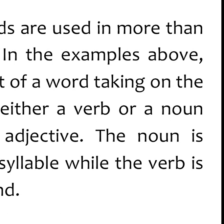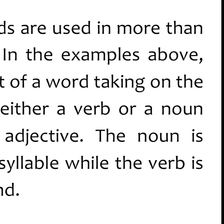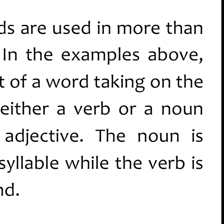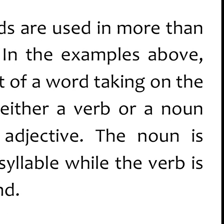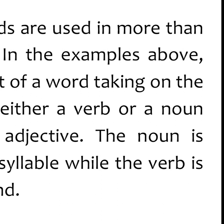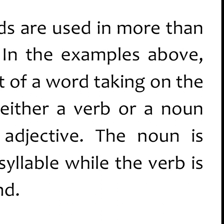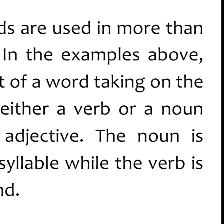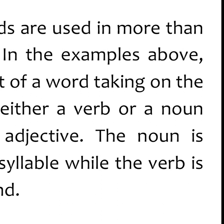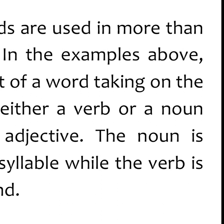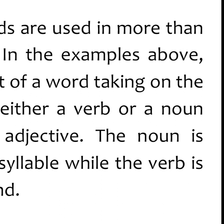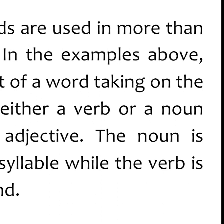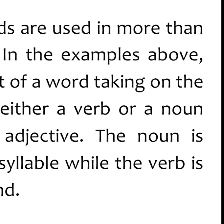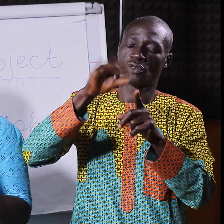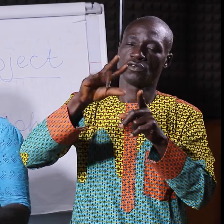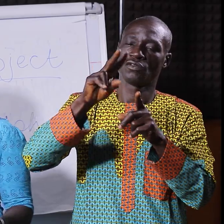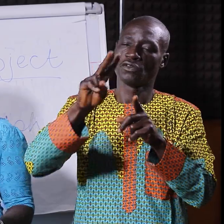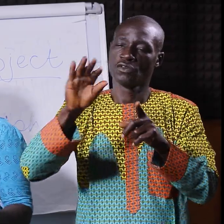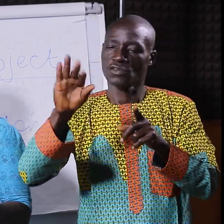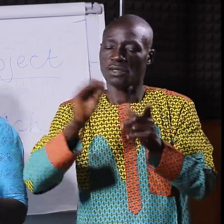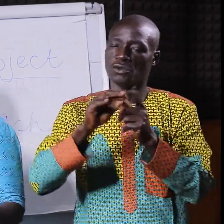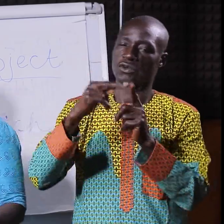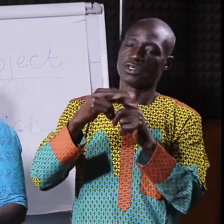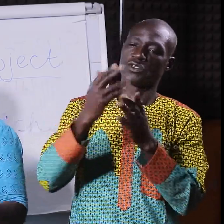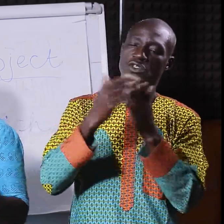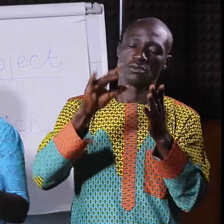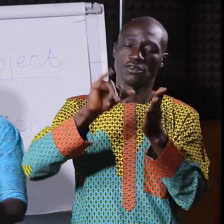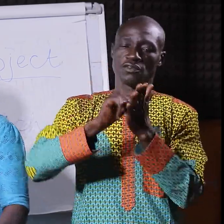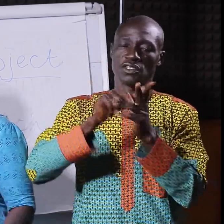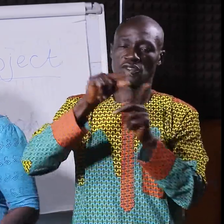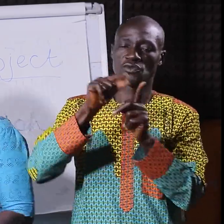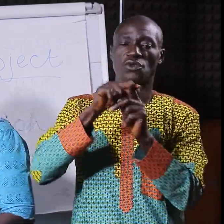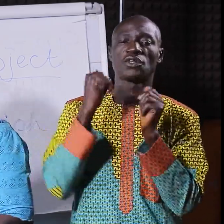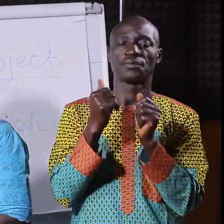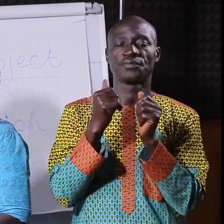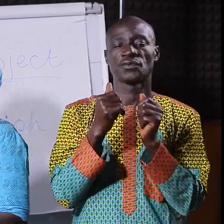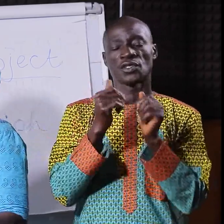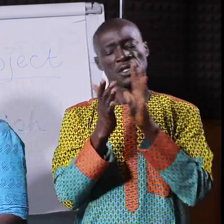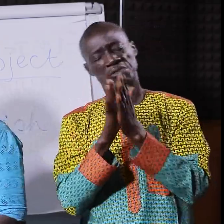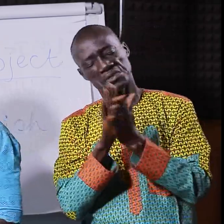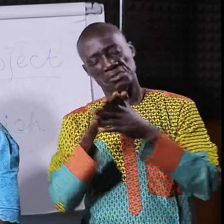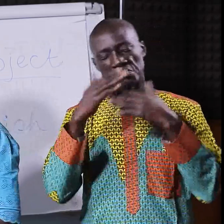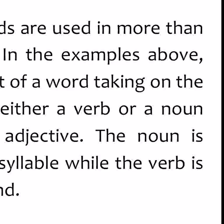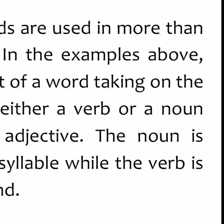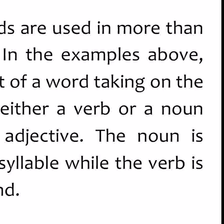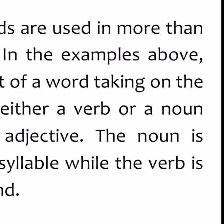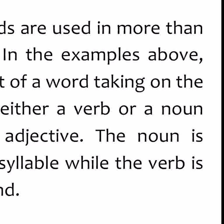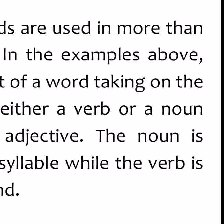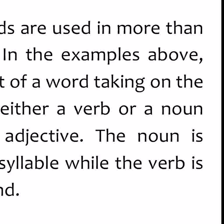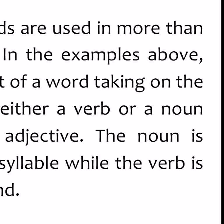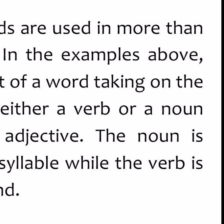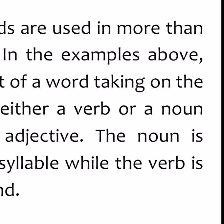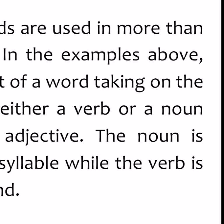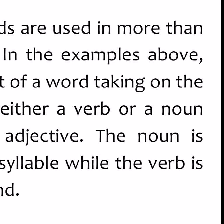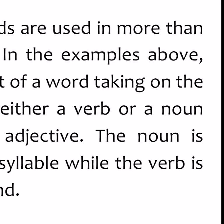either a verb or a noun. Sometimes some of these words take the form of adjectives. The noun